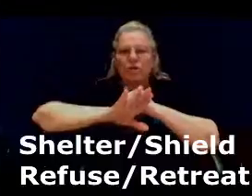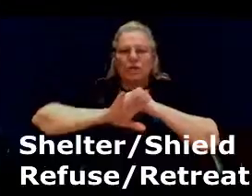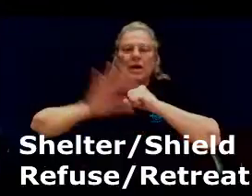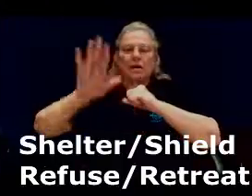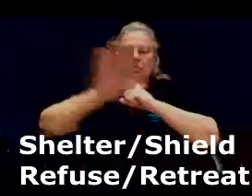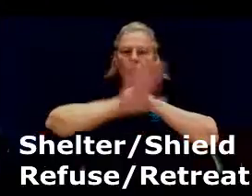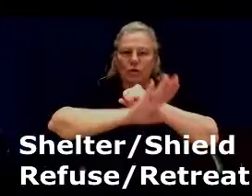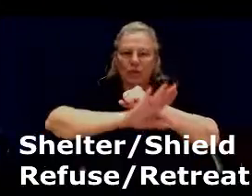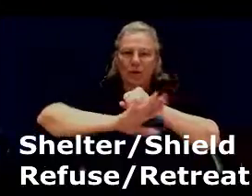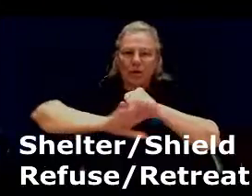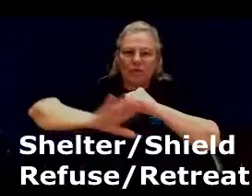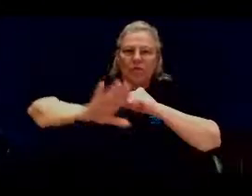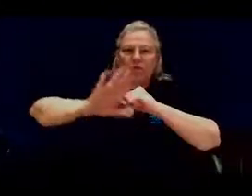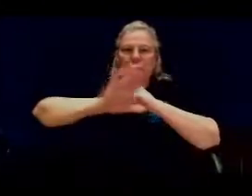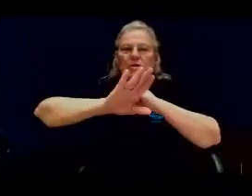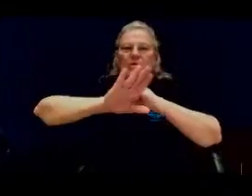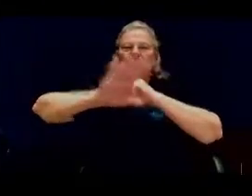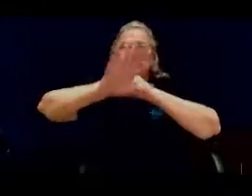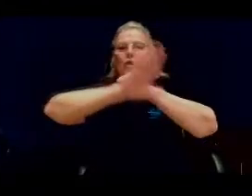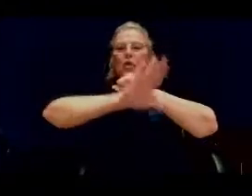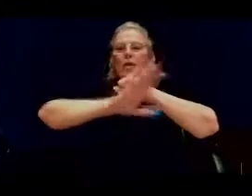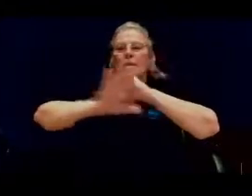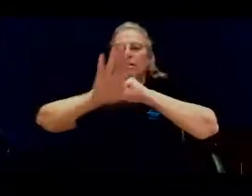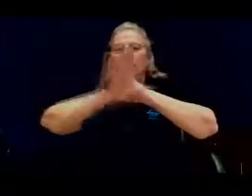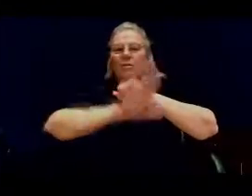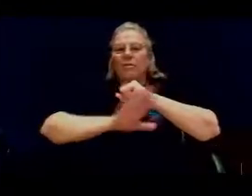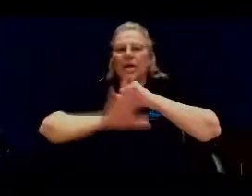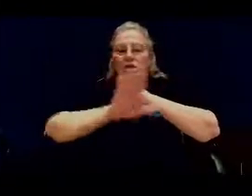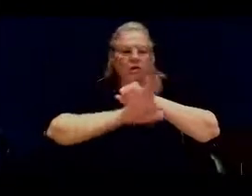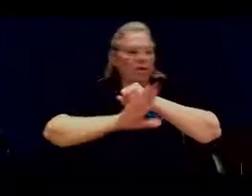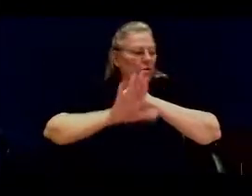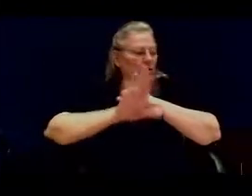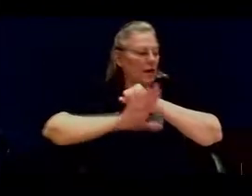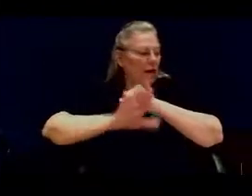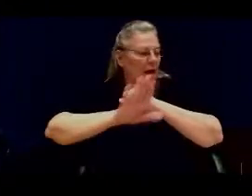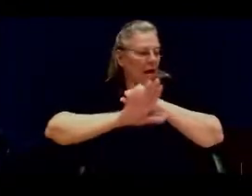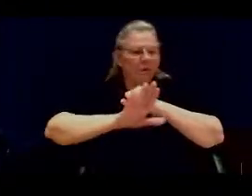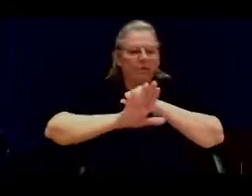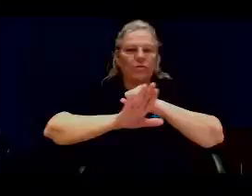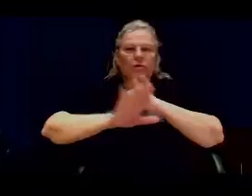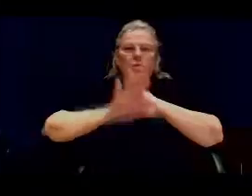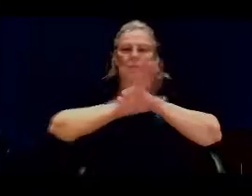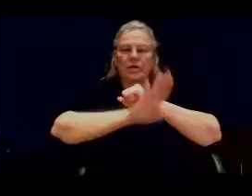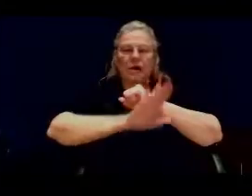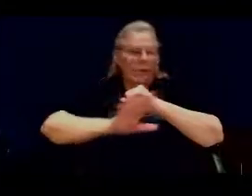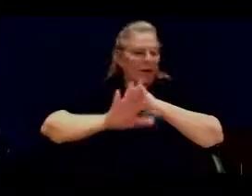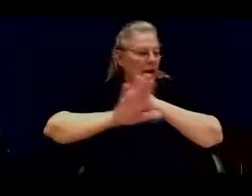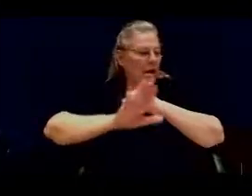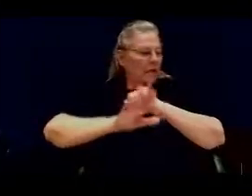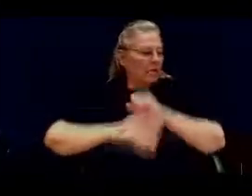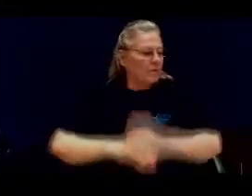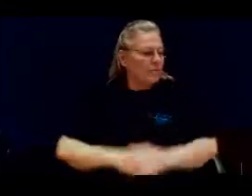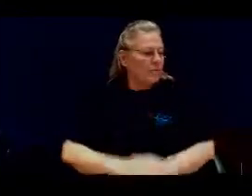shield and you're coming in front of it, showing that shield out in front with the dominant hand.